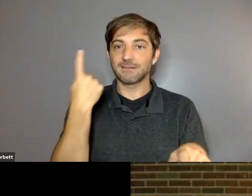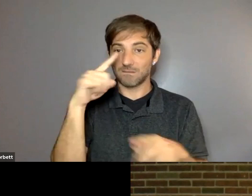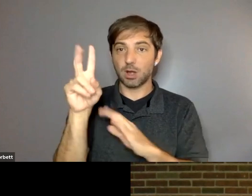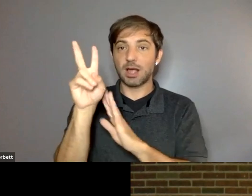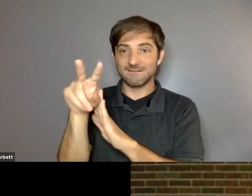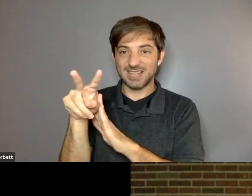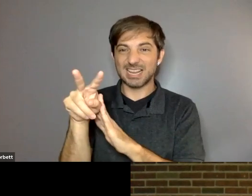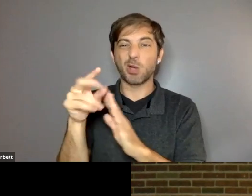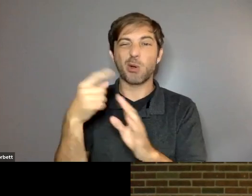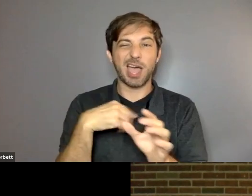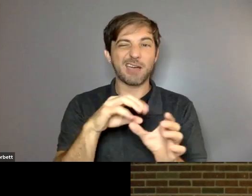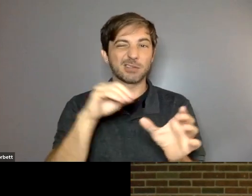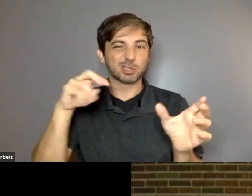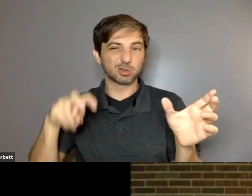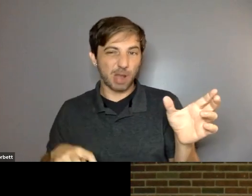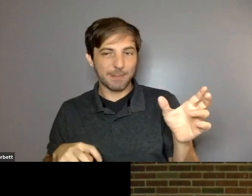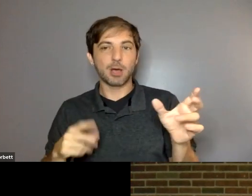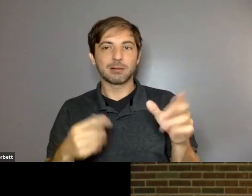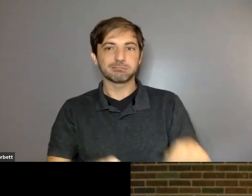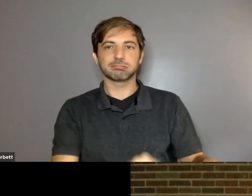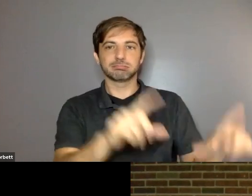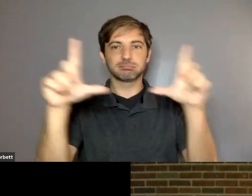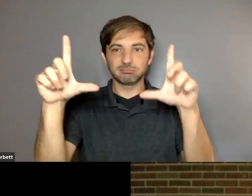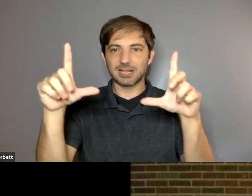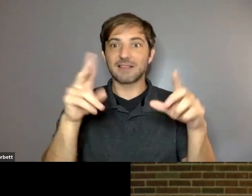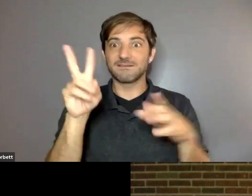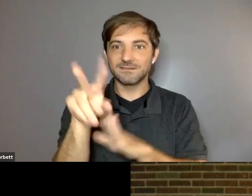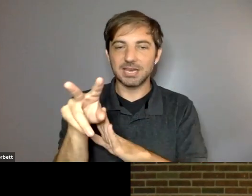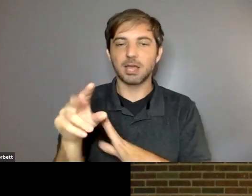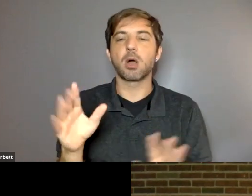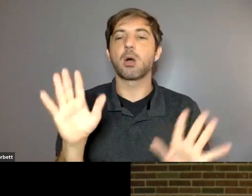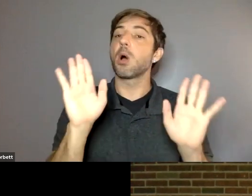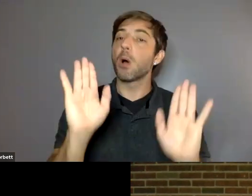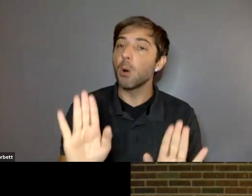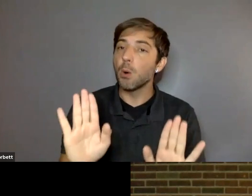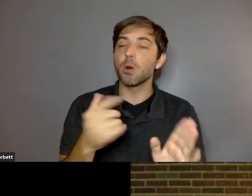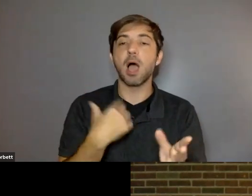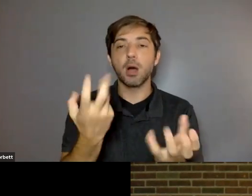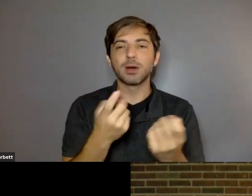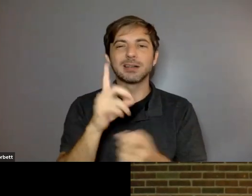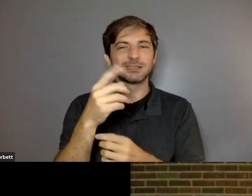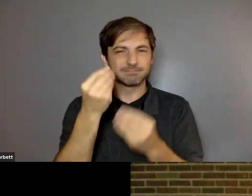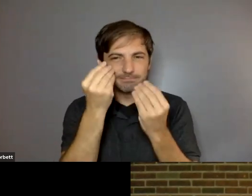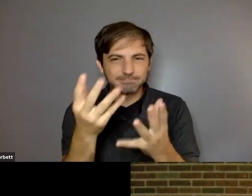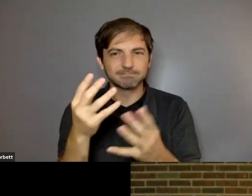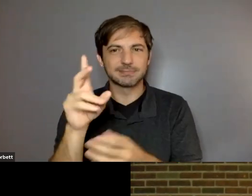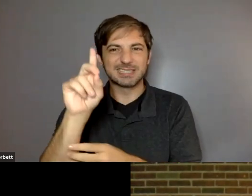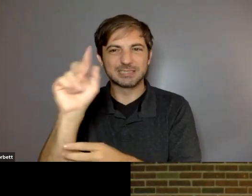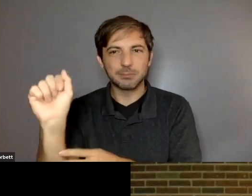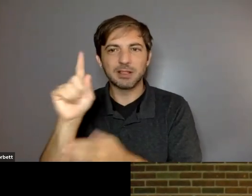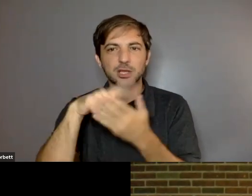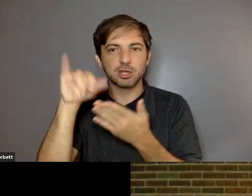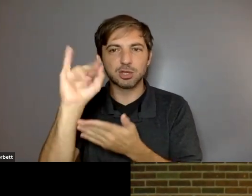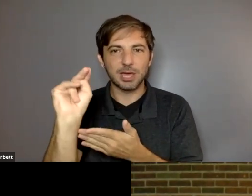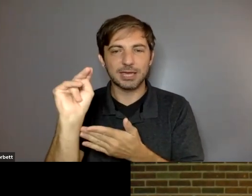going to have to drop out and pull up the video. But I also want to give just a little bit of a disability check-in. Sometimes people like to